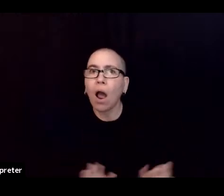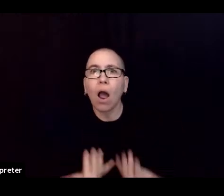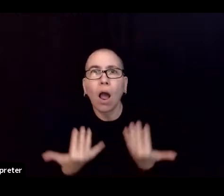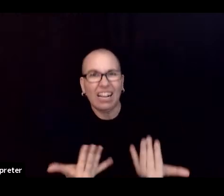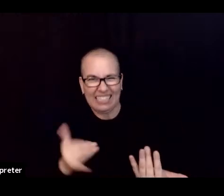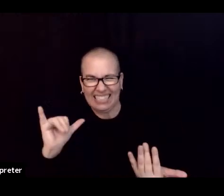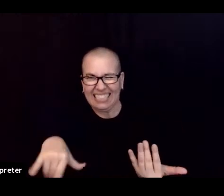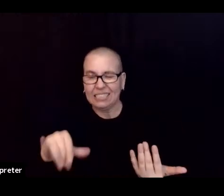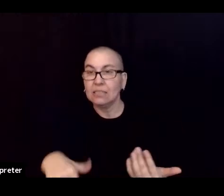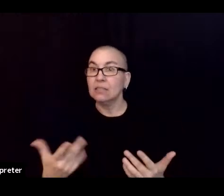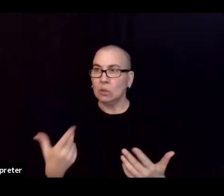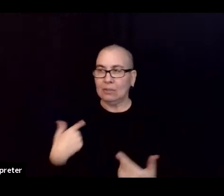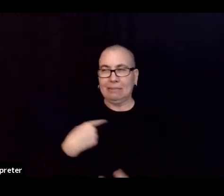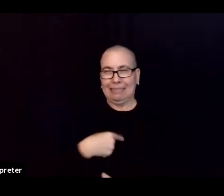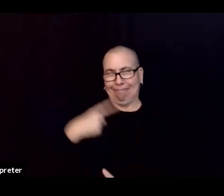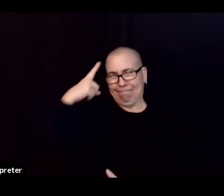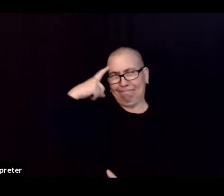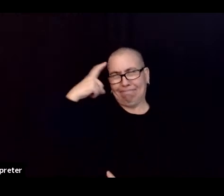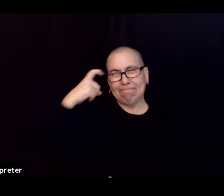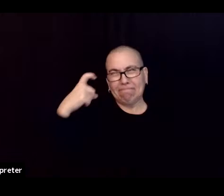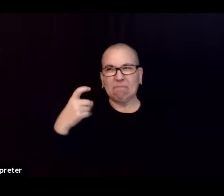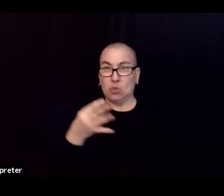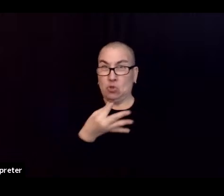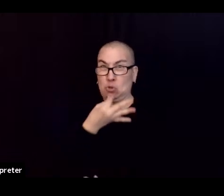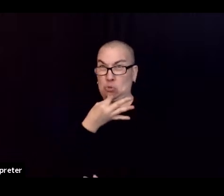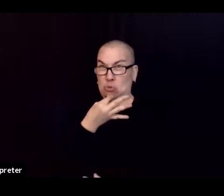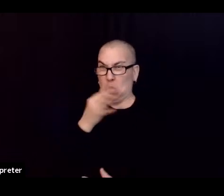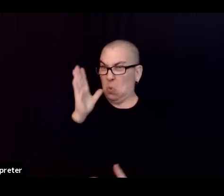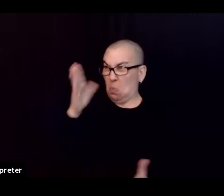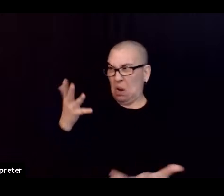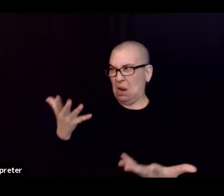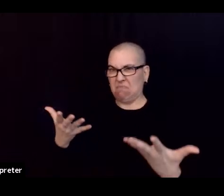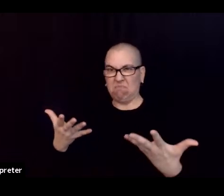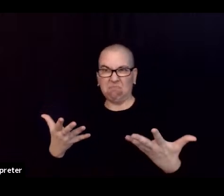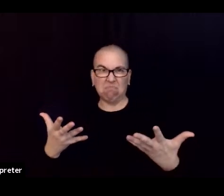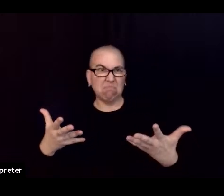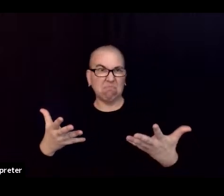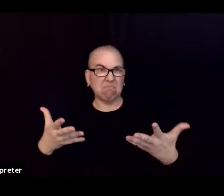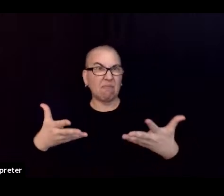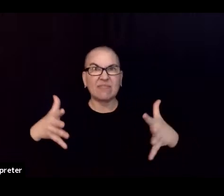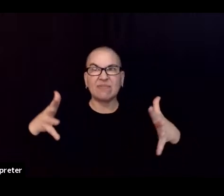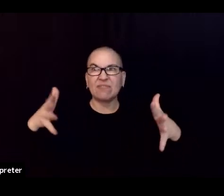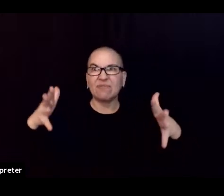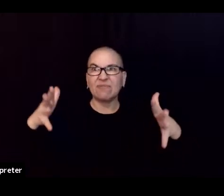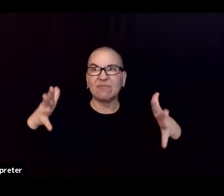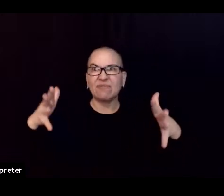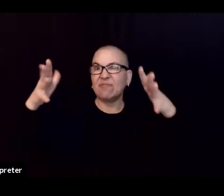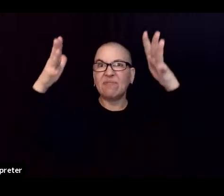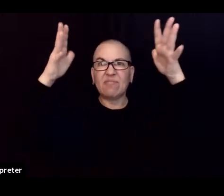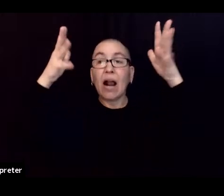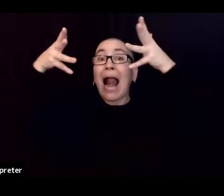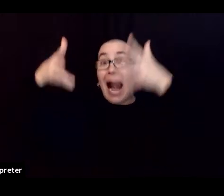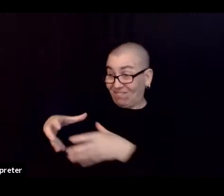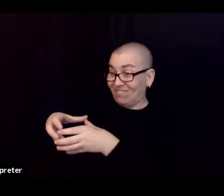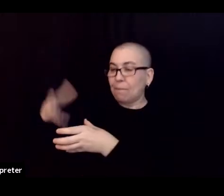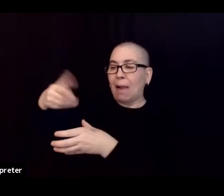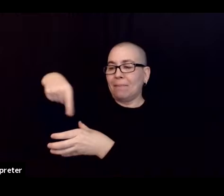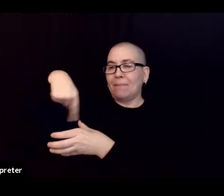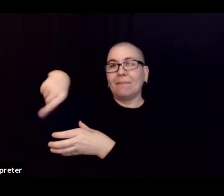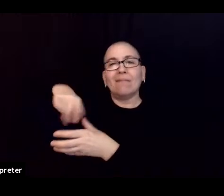where either folks just preferred not to get the vaccine right away. I certainly have friends